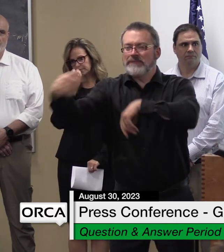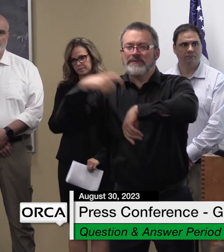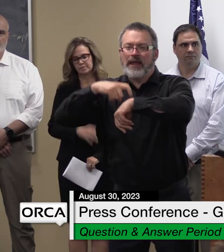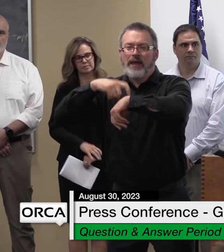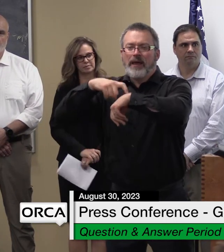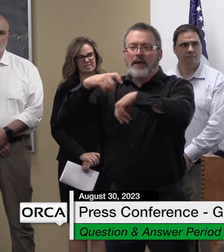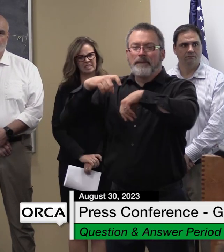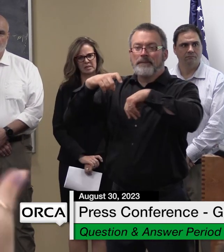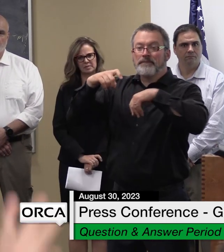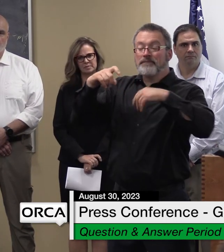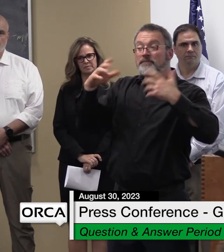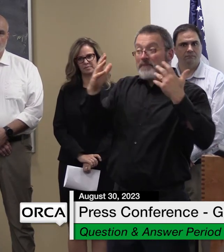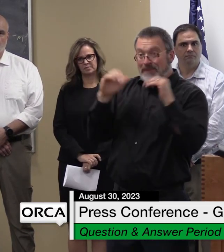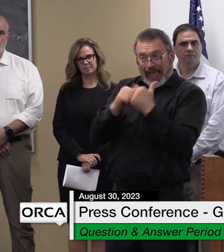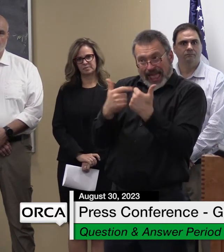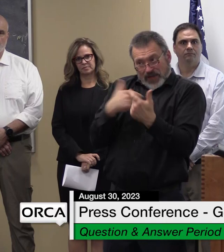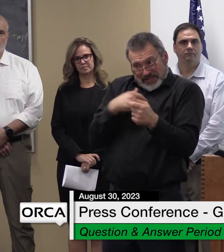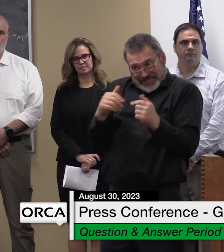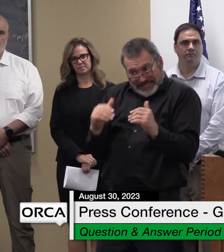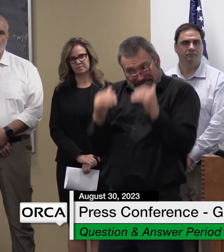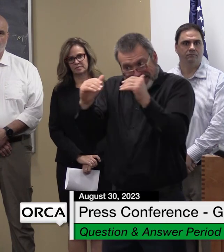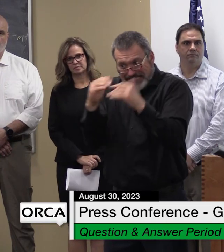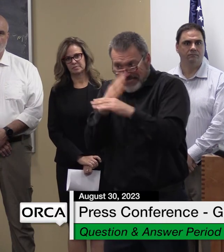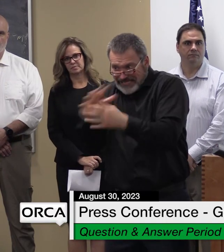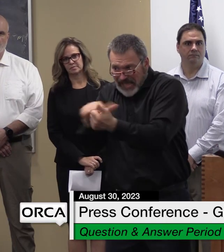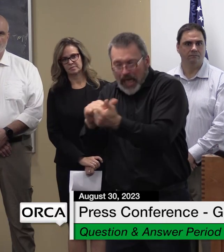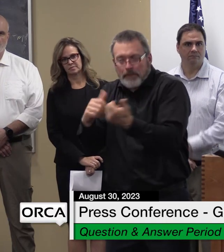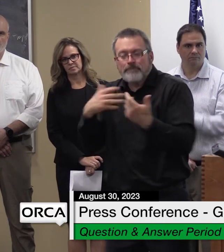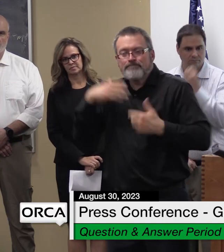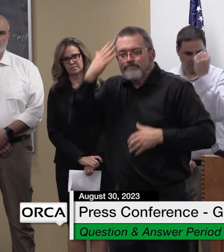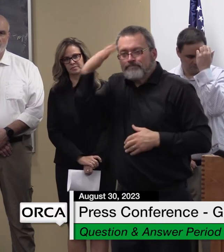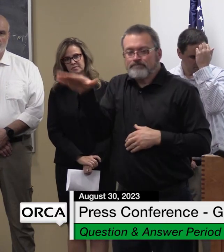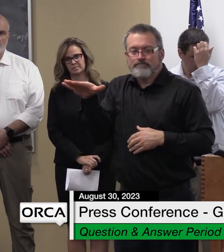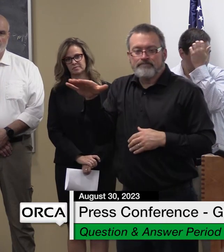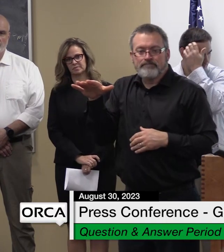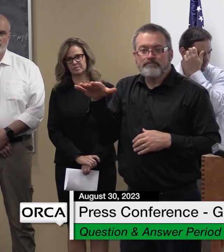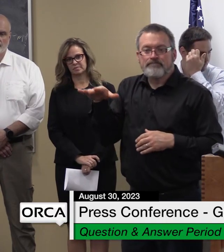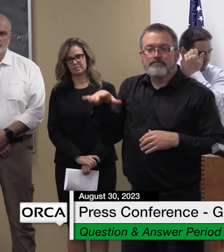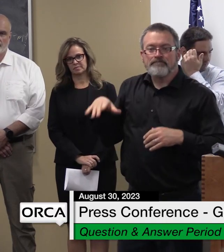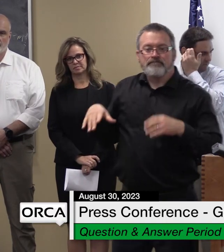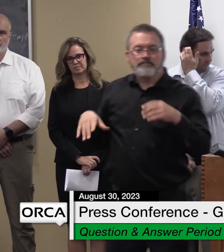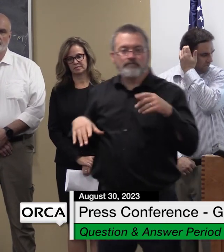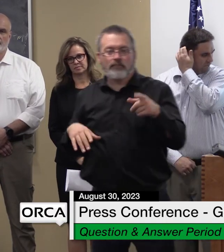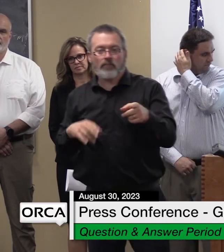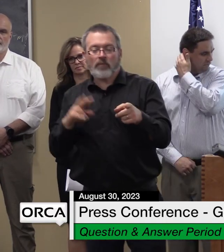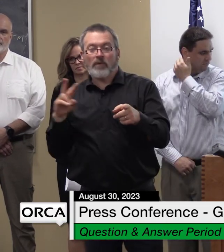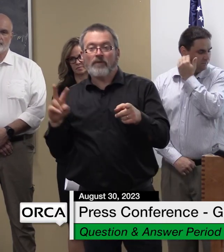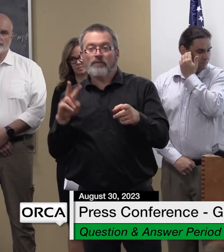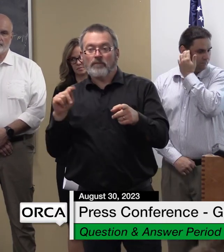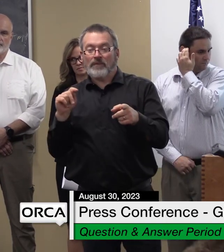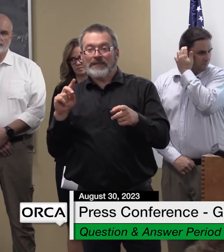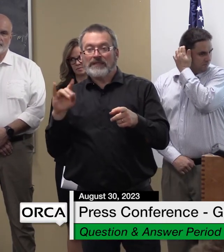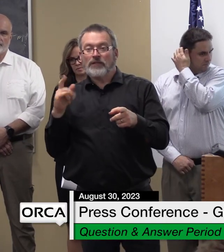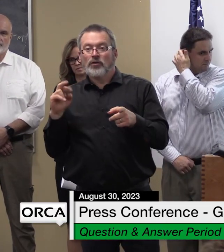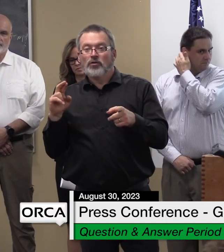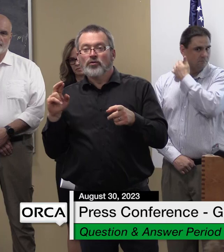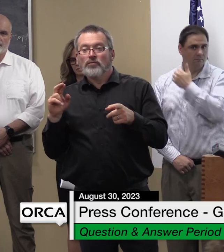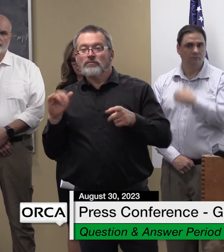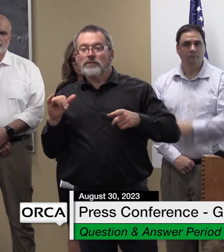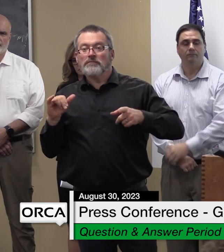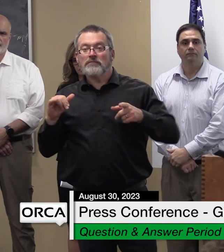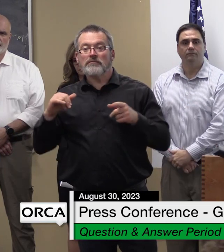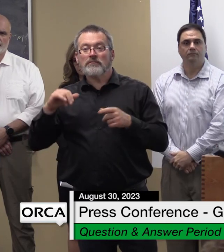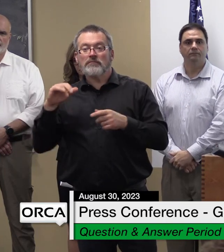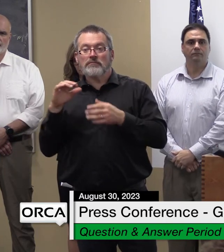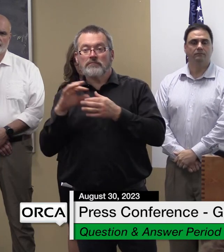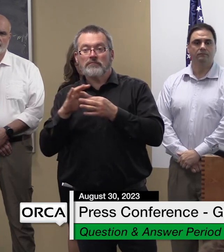seen. You mentioned the critical importance of debris removal earlier, and I know that the Department of Environmental Conservation has